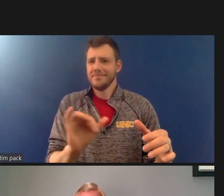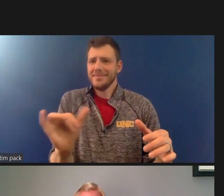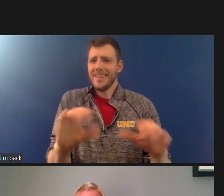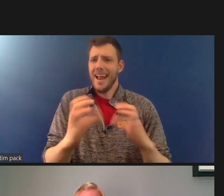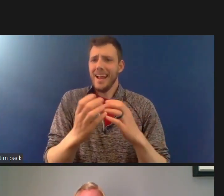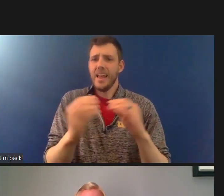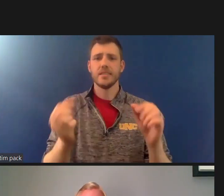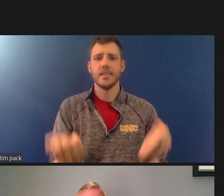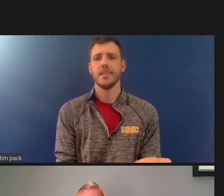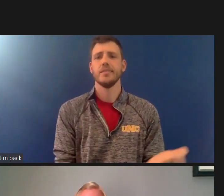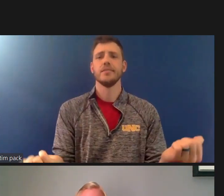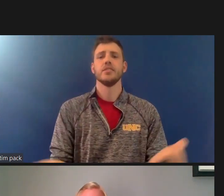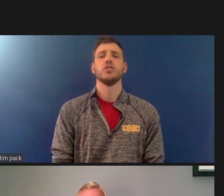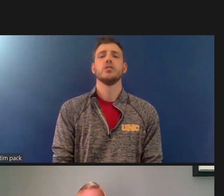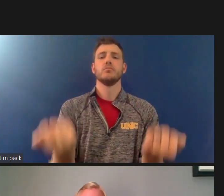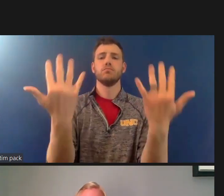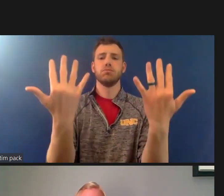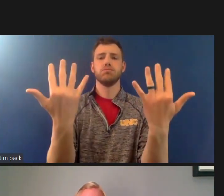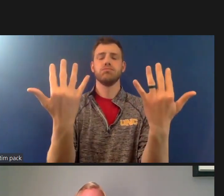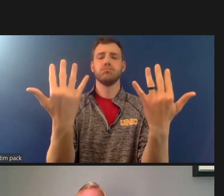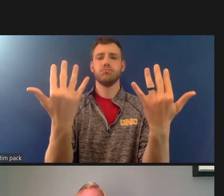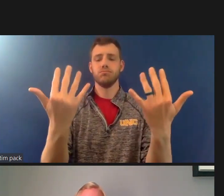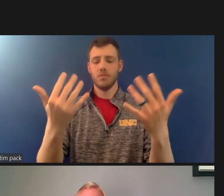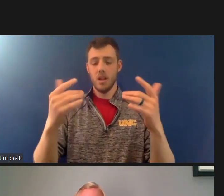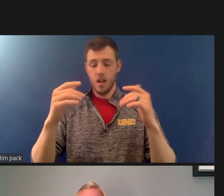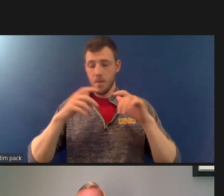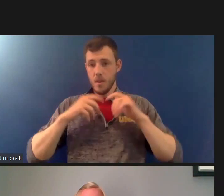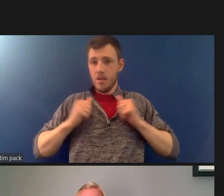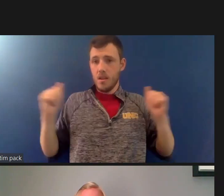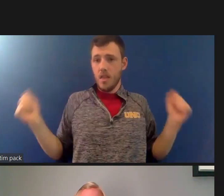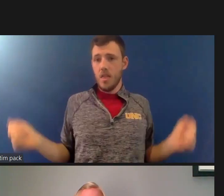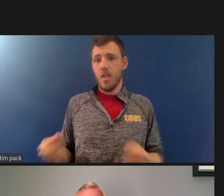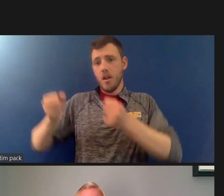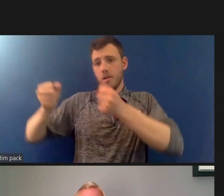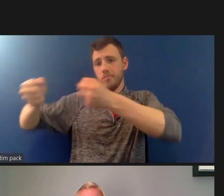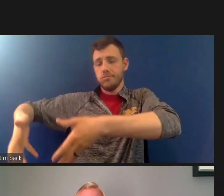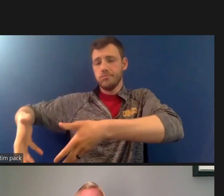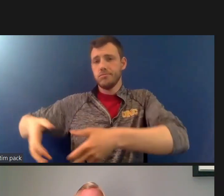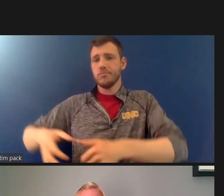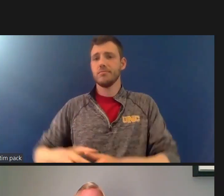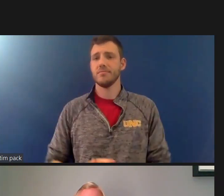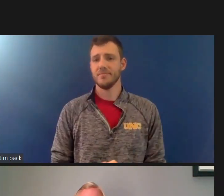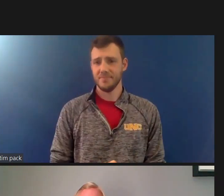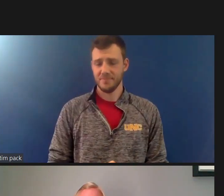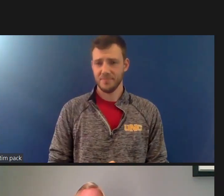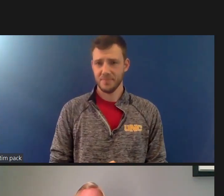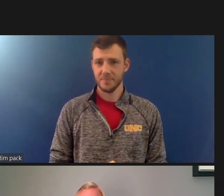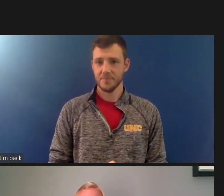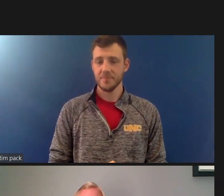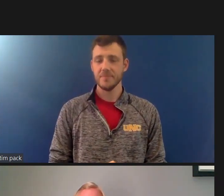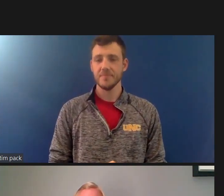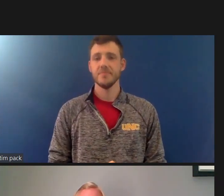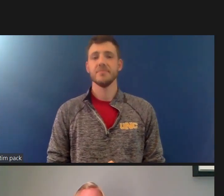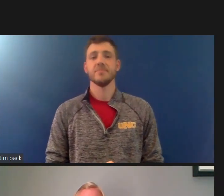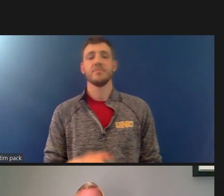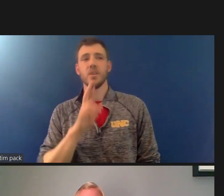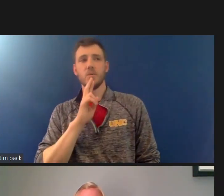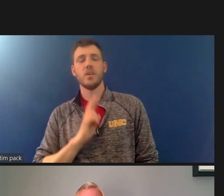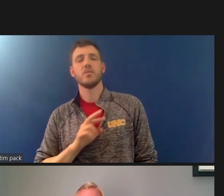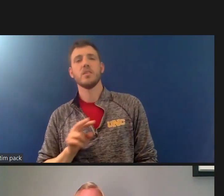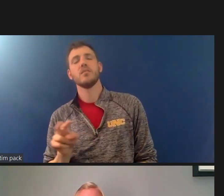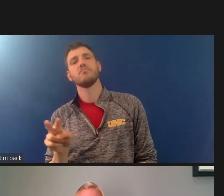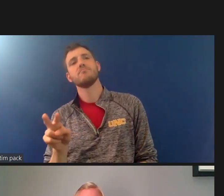on the grass. Jack laid his on the trunk by Ralph. His gray shorts were sticky to him with sweat. Ralph glanced at